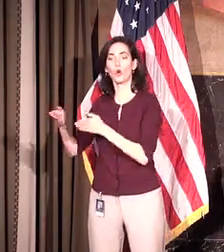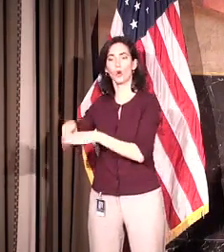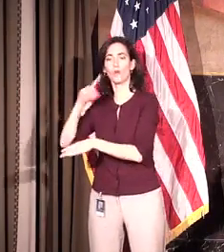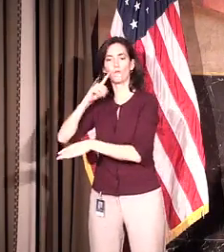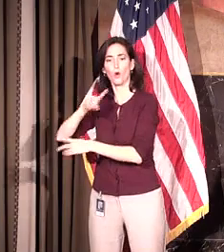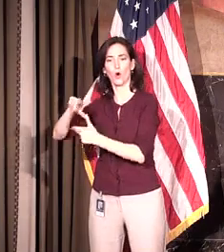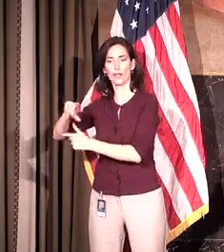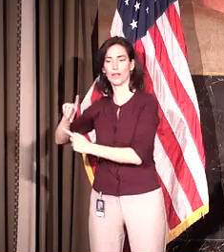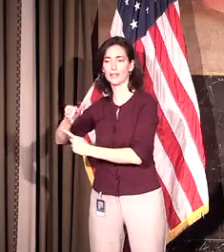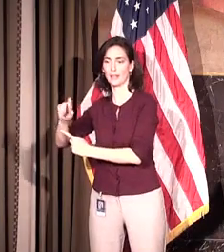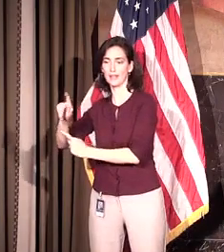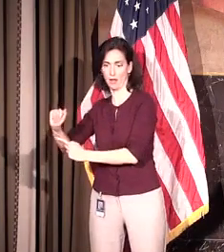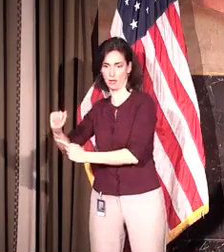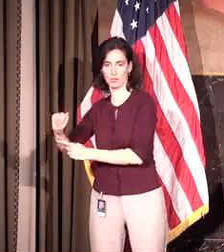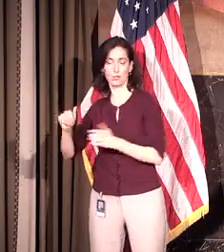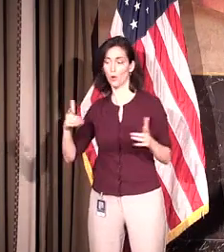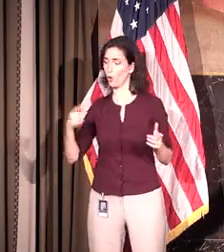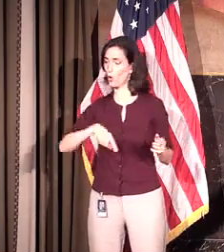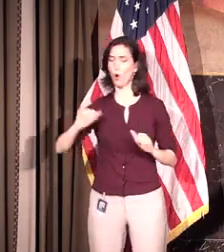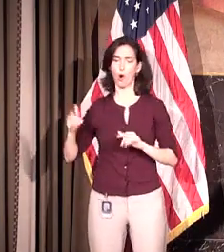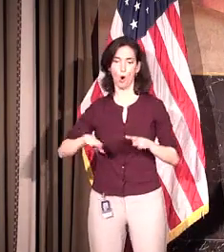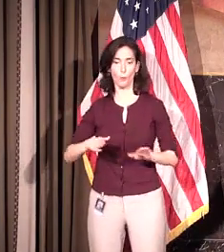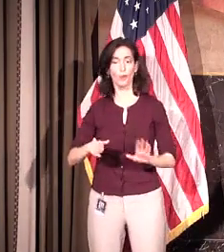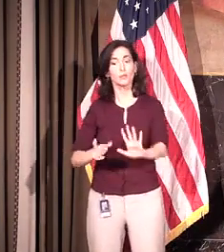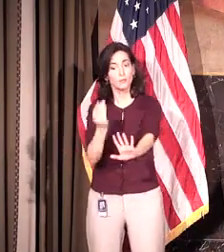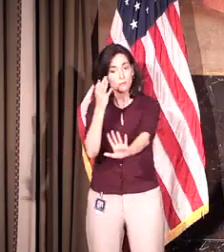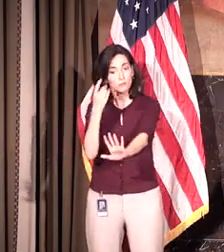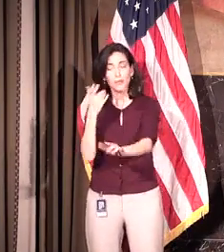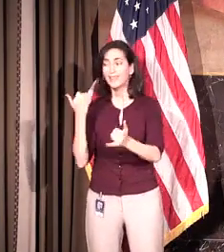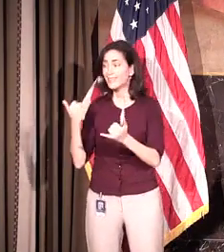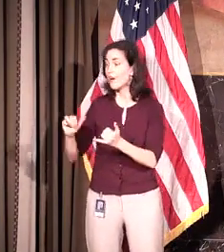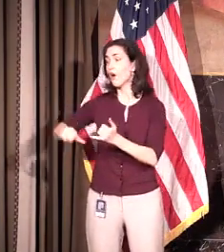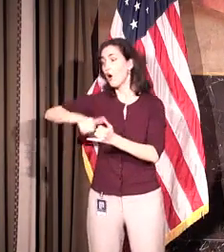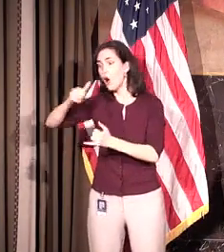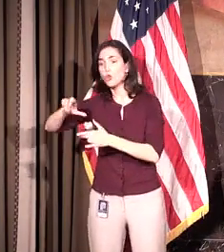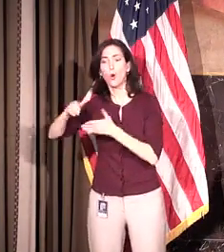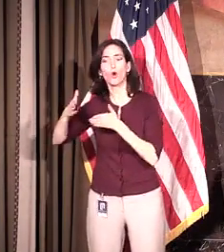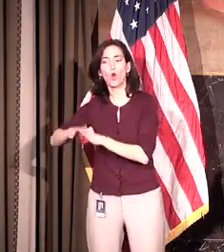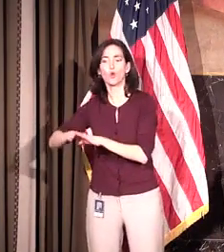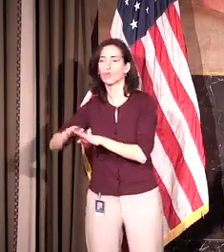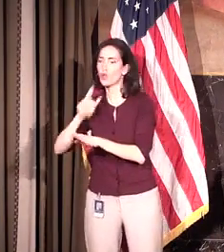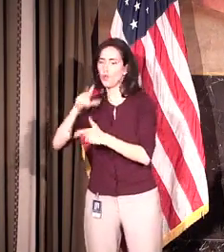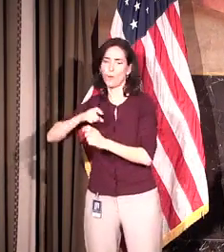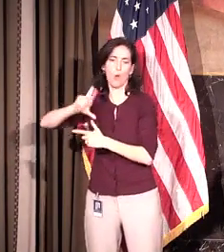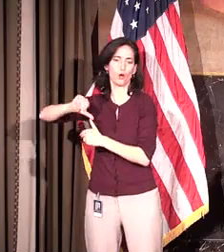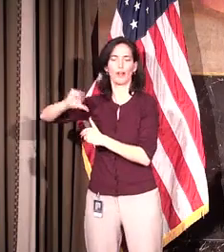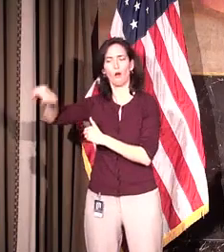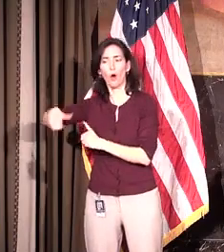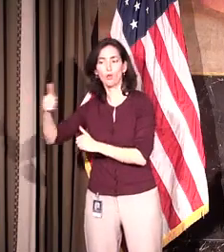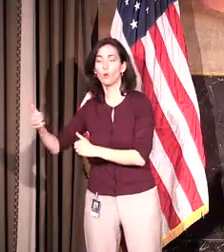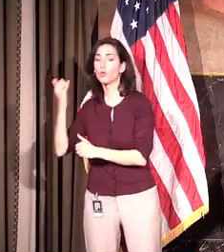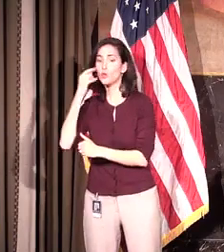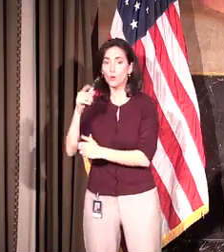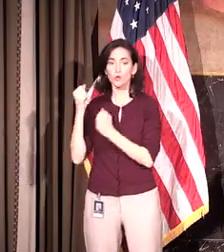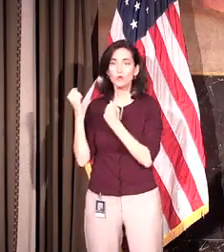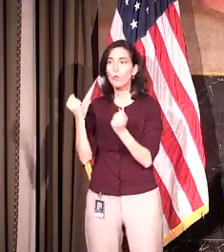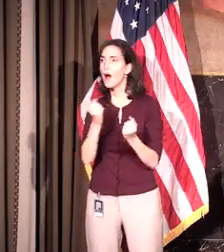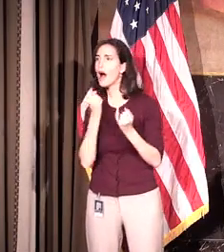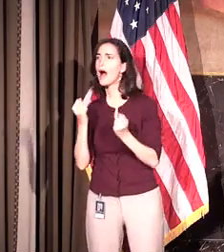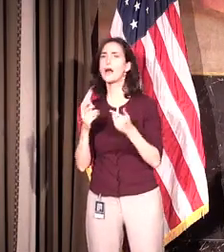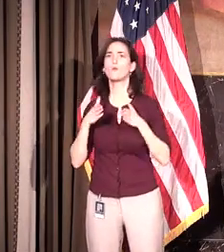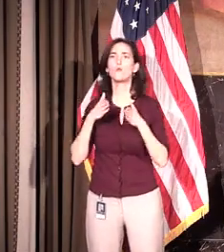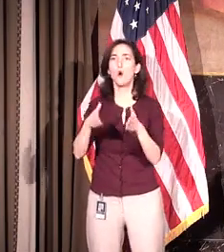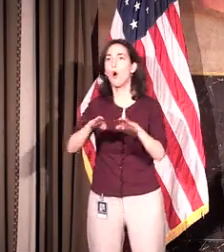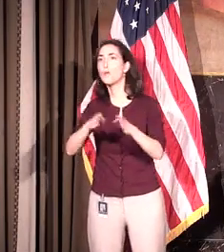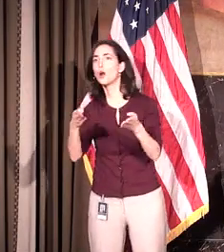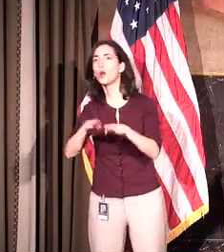closed for other reasons, and so if you're traveling across state and you just want to know about current conditions, it is always good